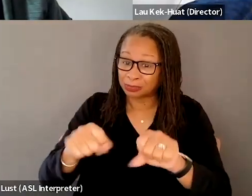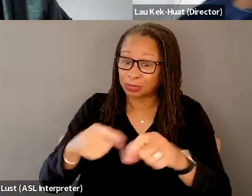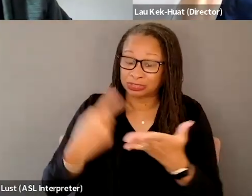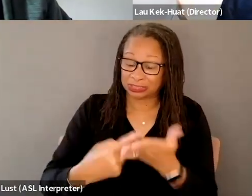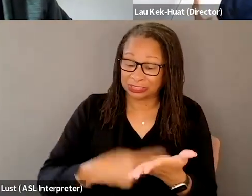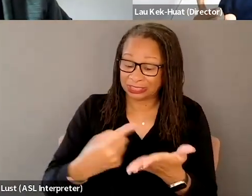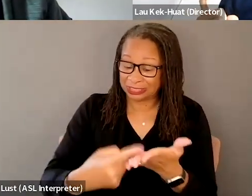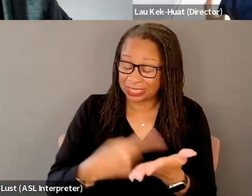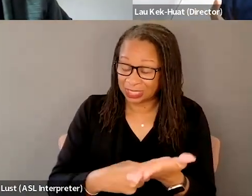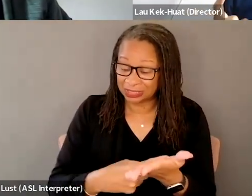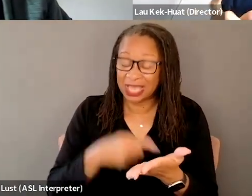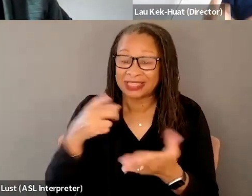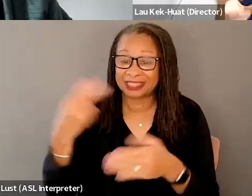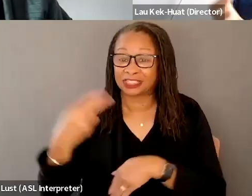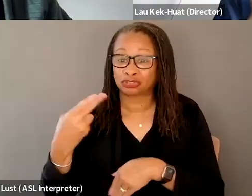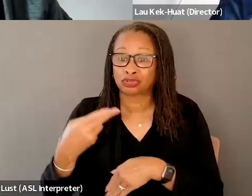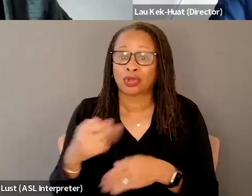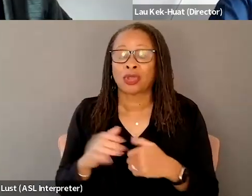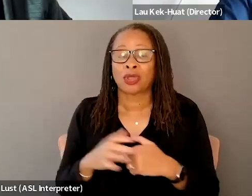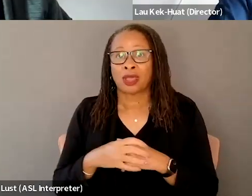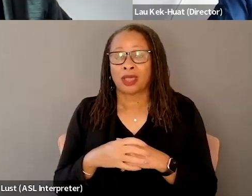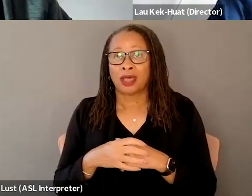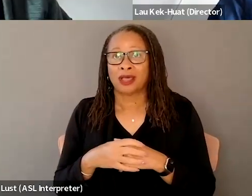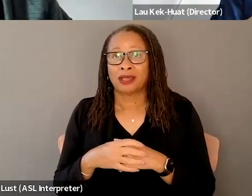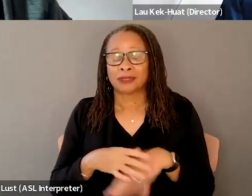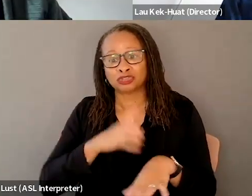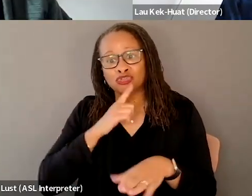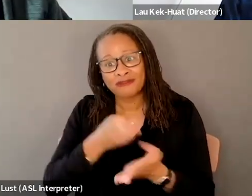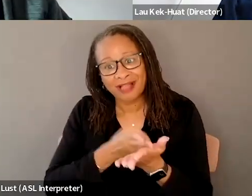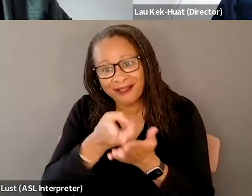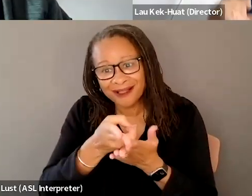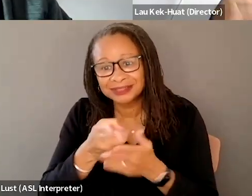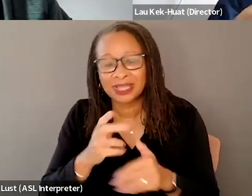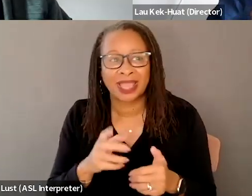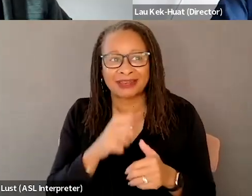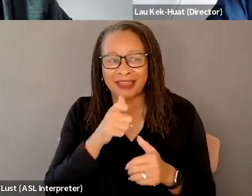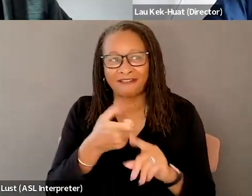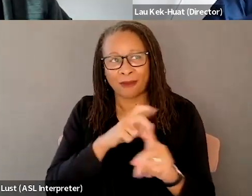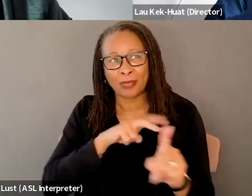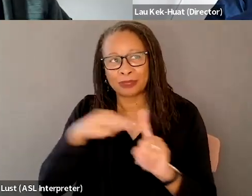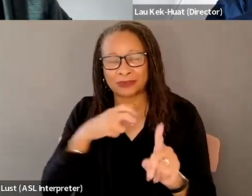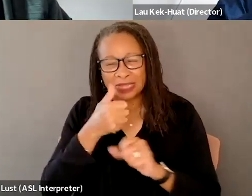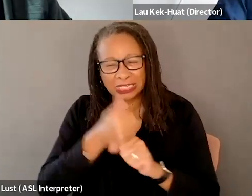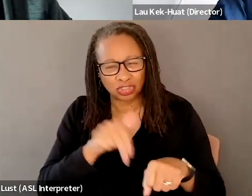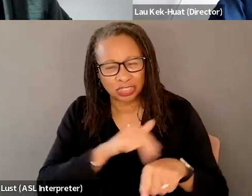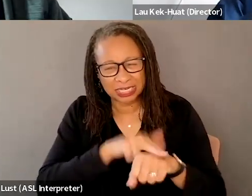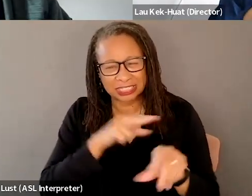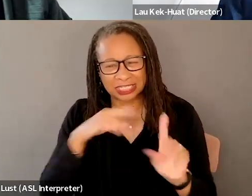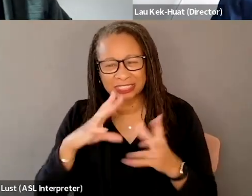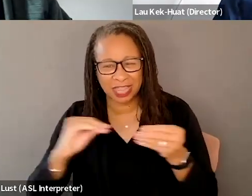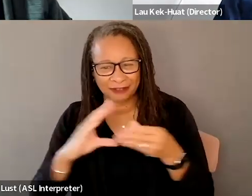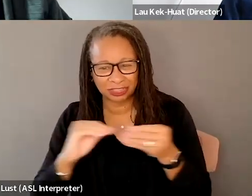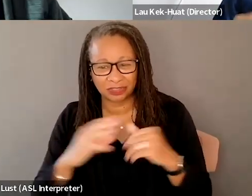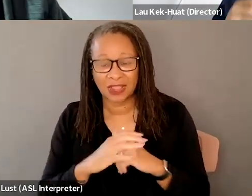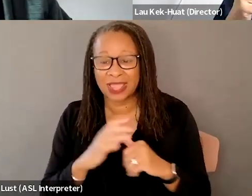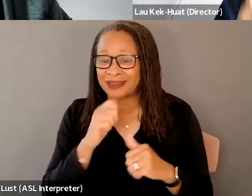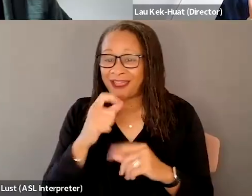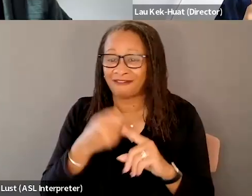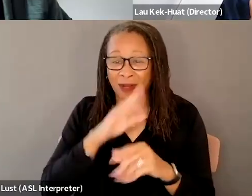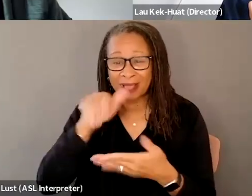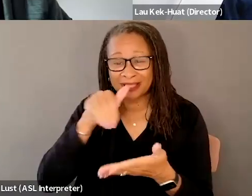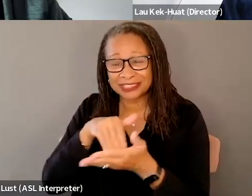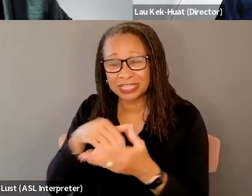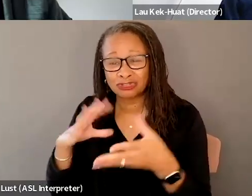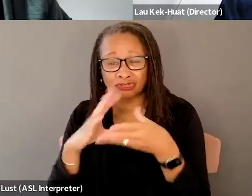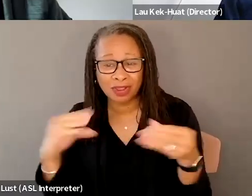through transnational, not so nationalism's narrative and not ethnic-centered narrative? Okay, is